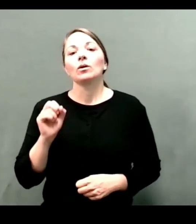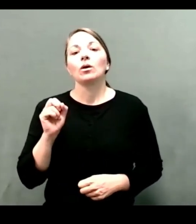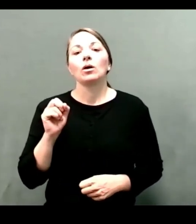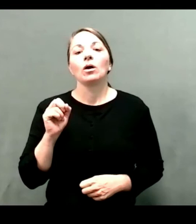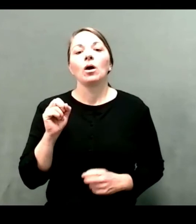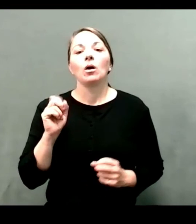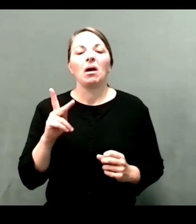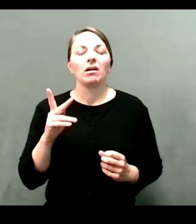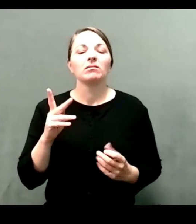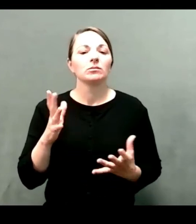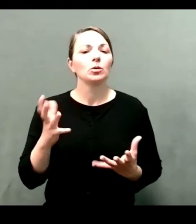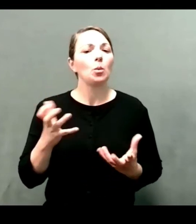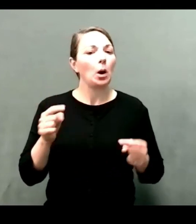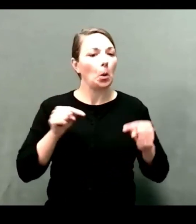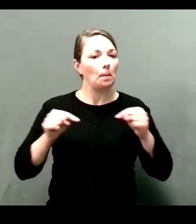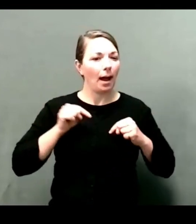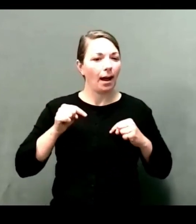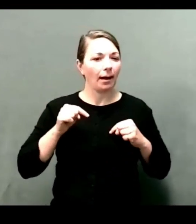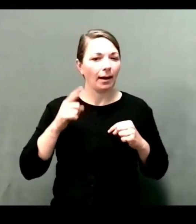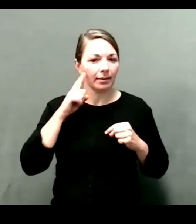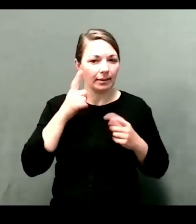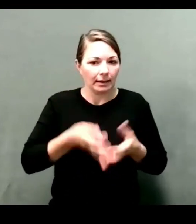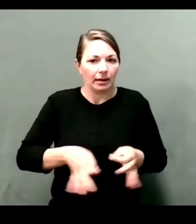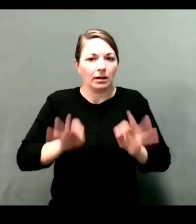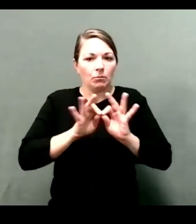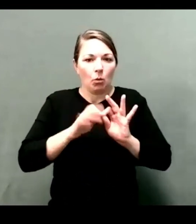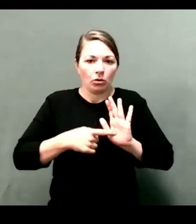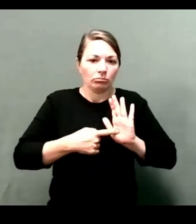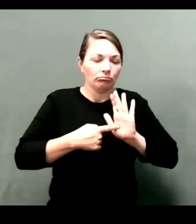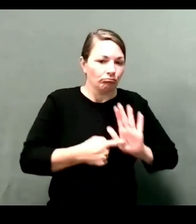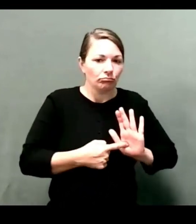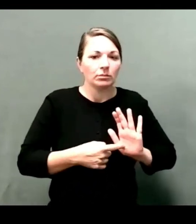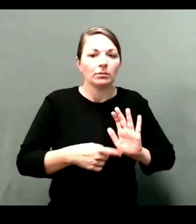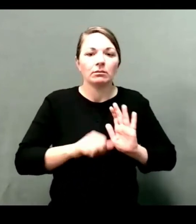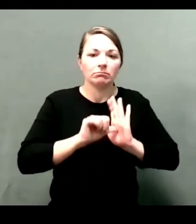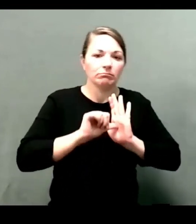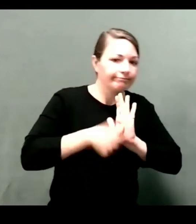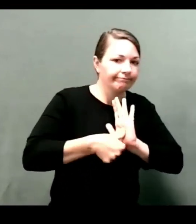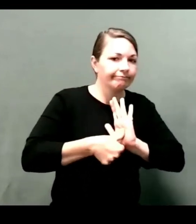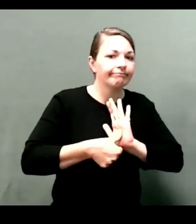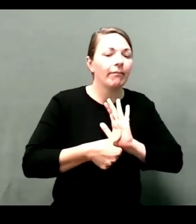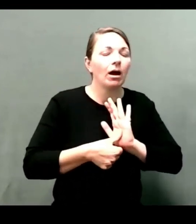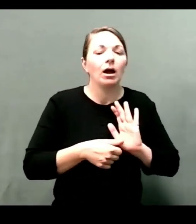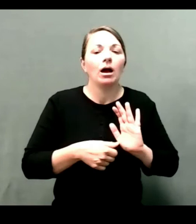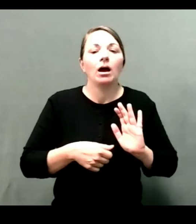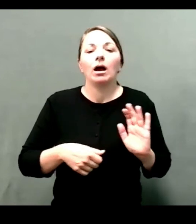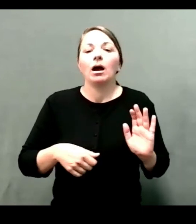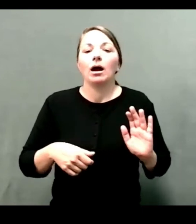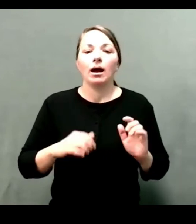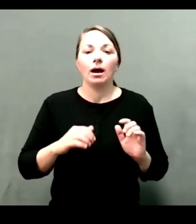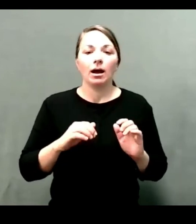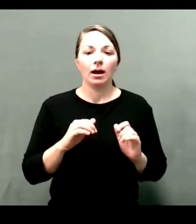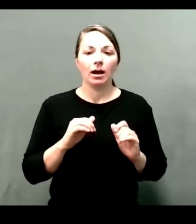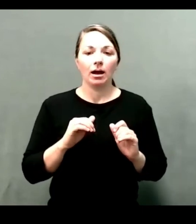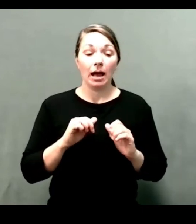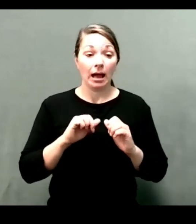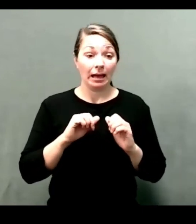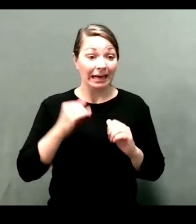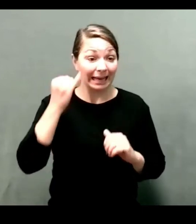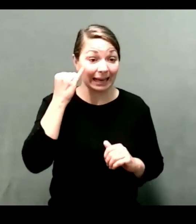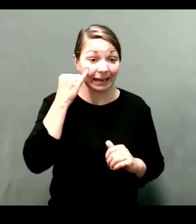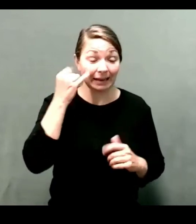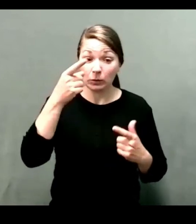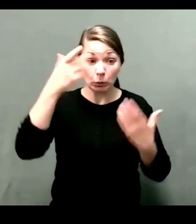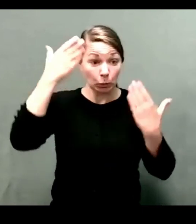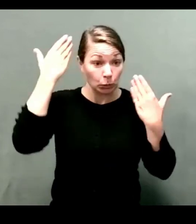second. I really think it's important to highlight this question here. If you don't have this information, use this space to think about how not having this information may